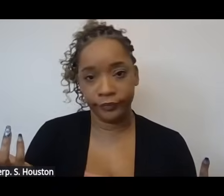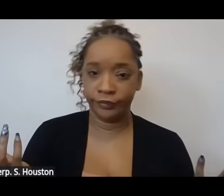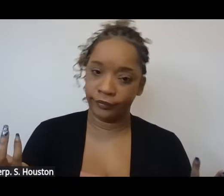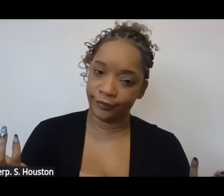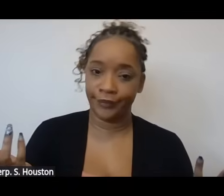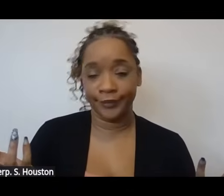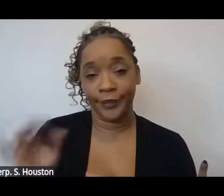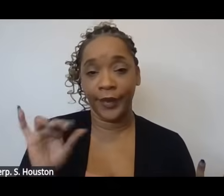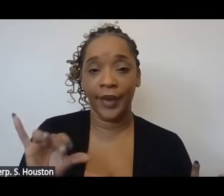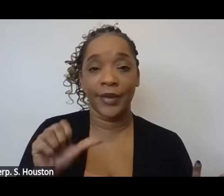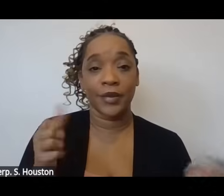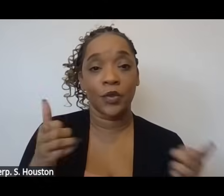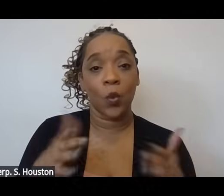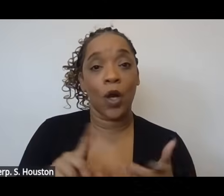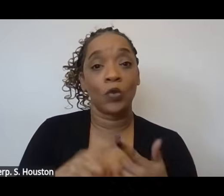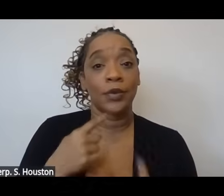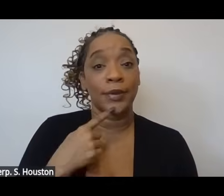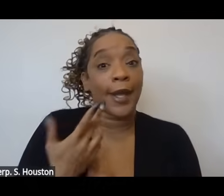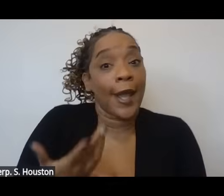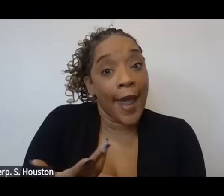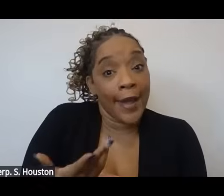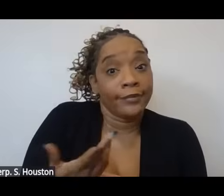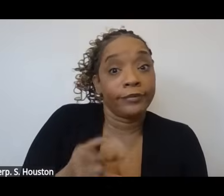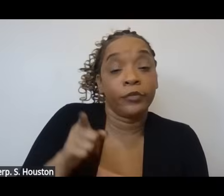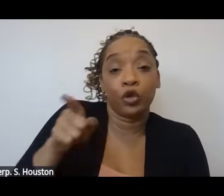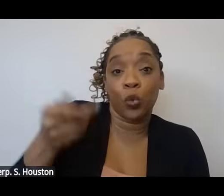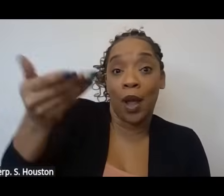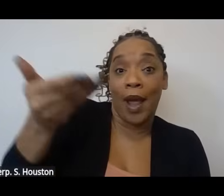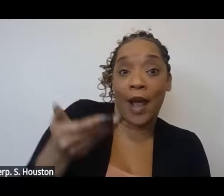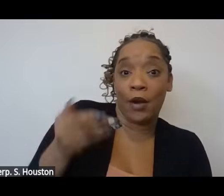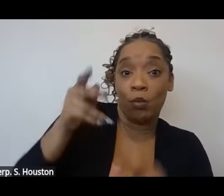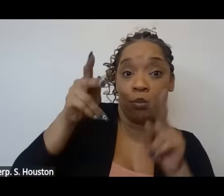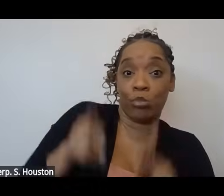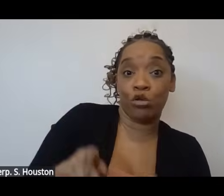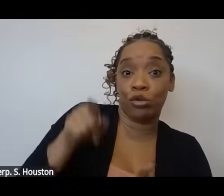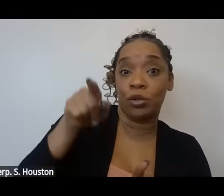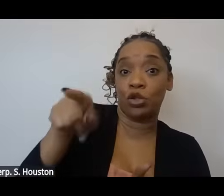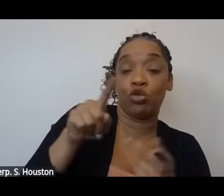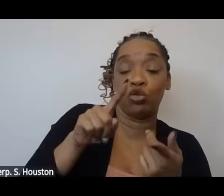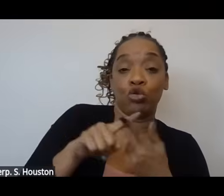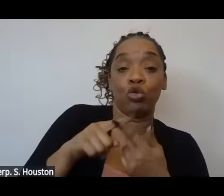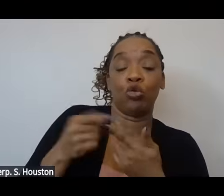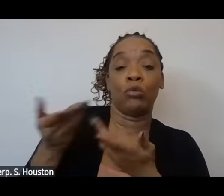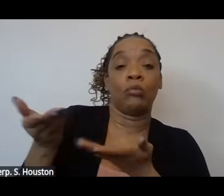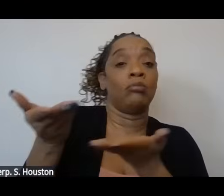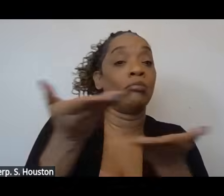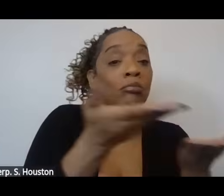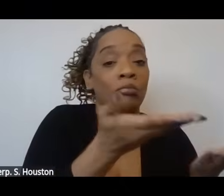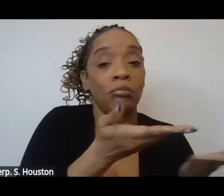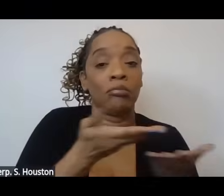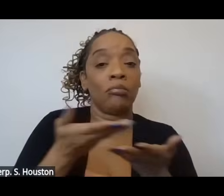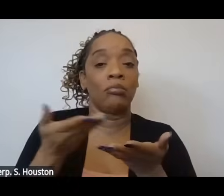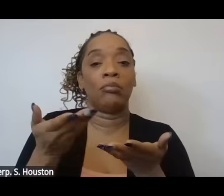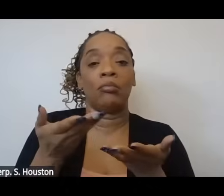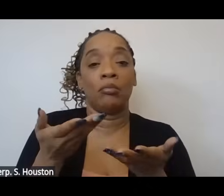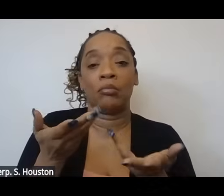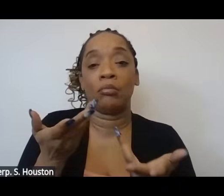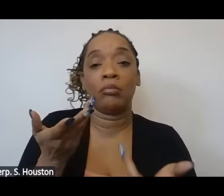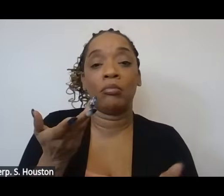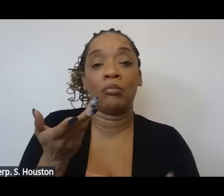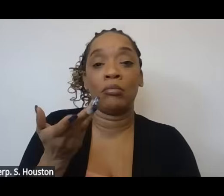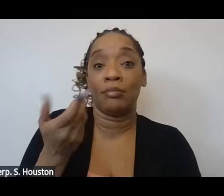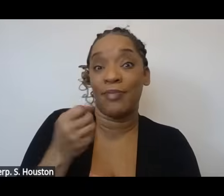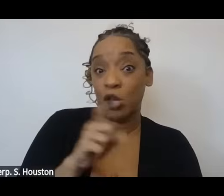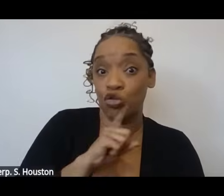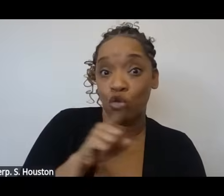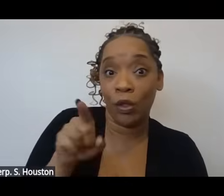that whoever you hire to get you on the ballot does a good job. and doesn't